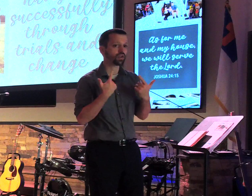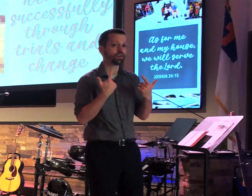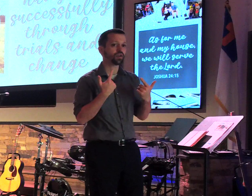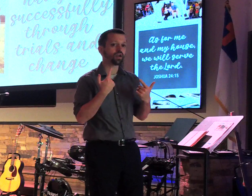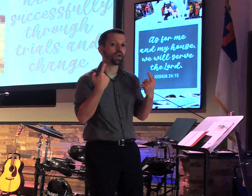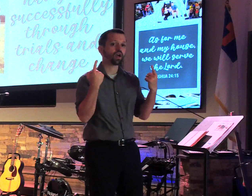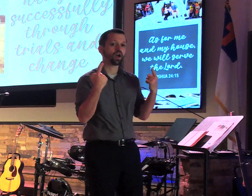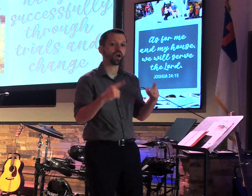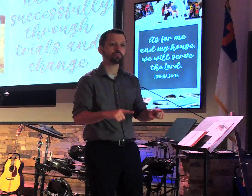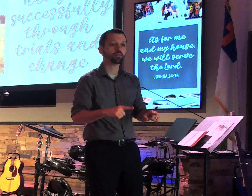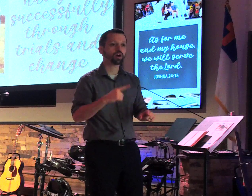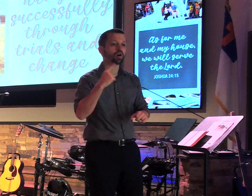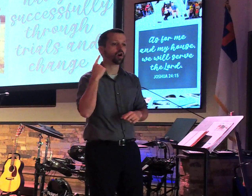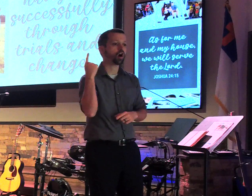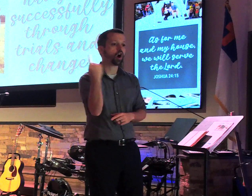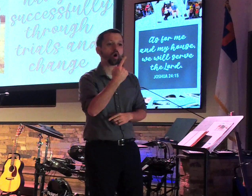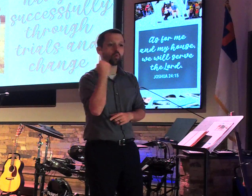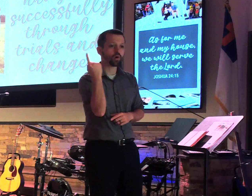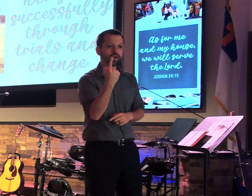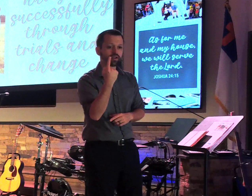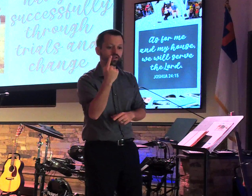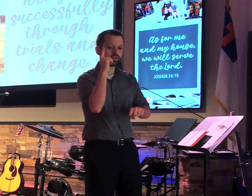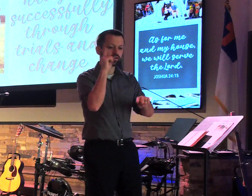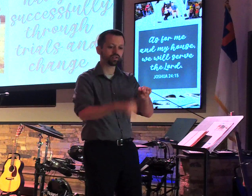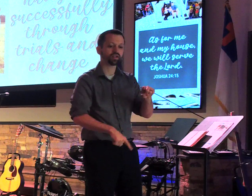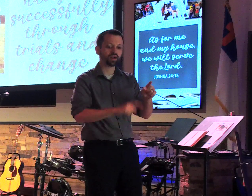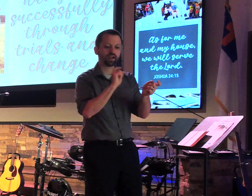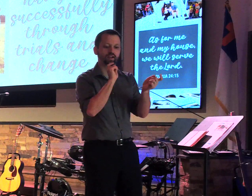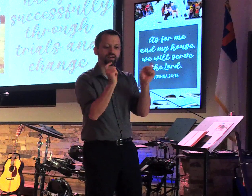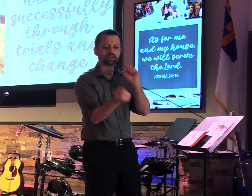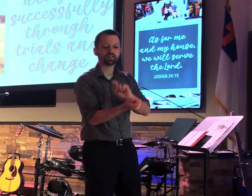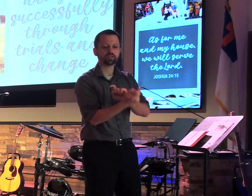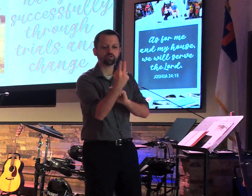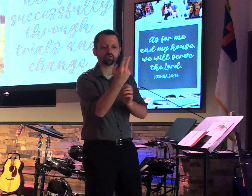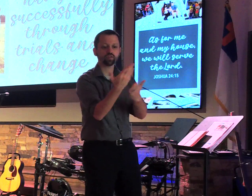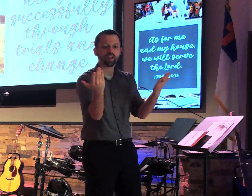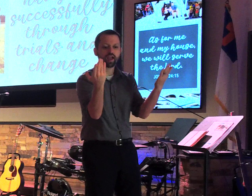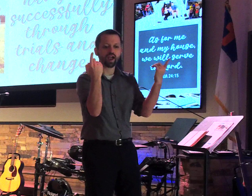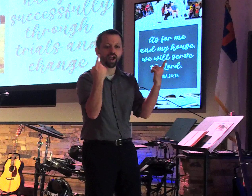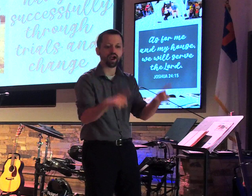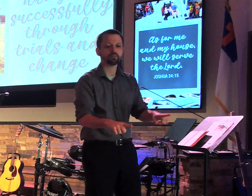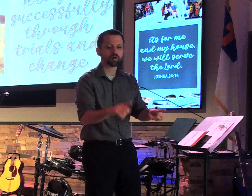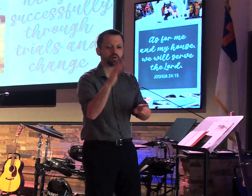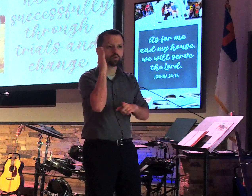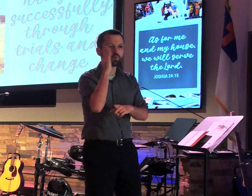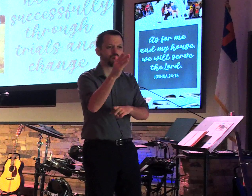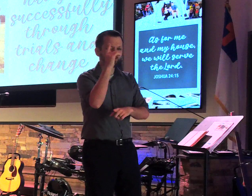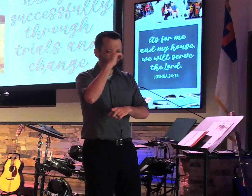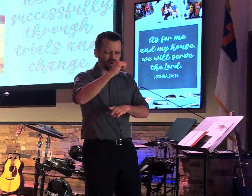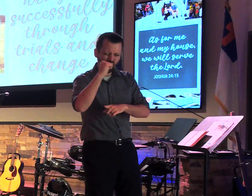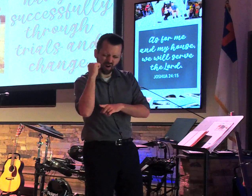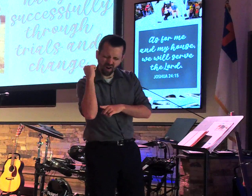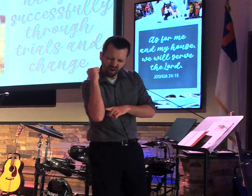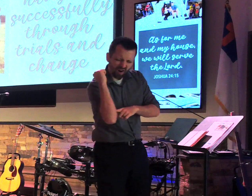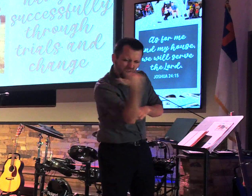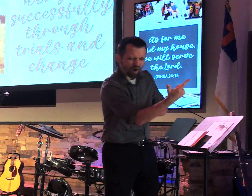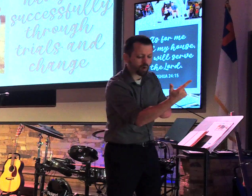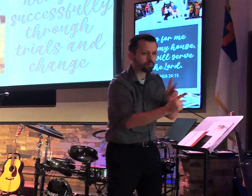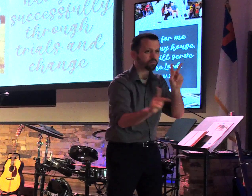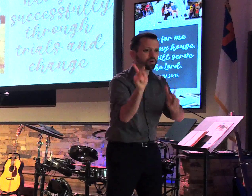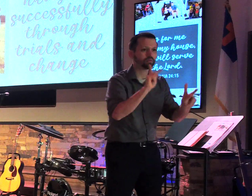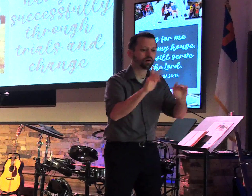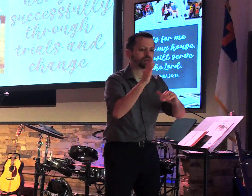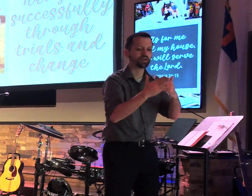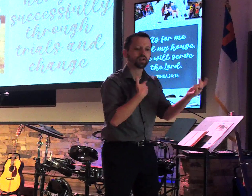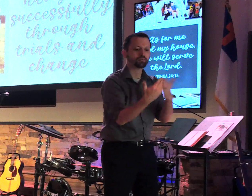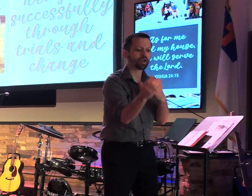inevitable. Inevitable. All right, you're not going to change this. And that two things are inevitable for every one of us in here. Really, whether you're married